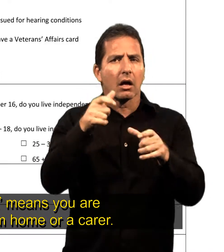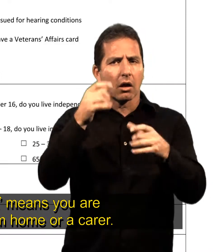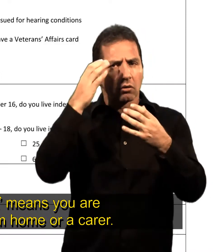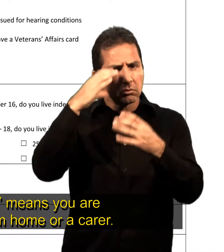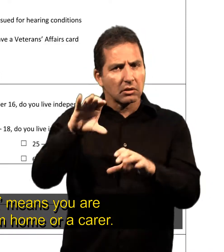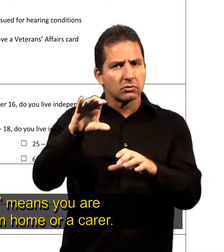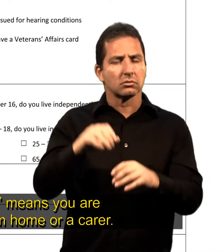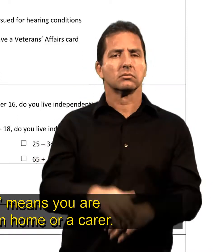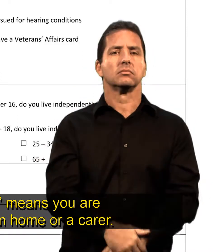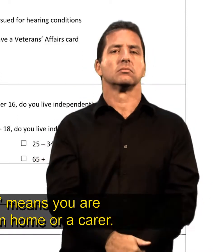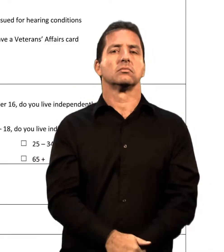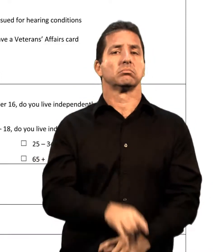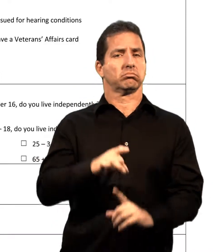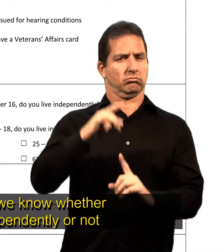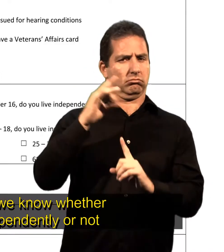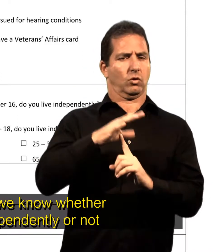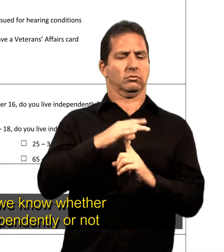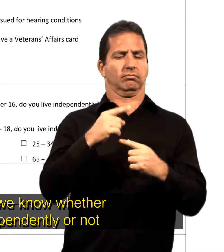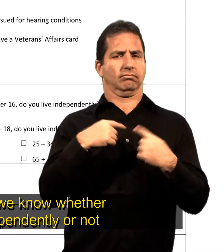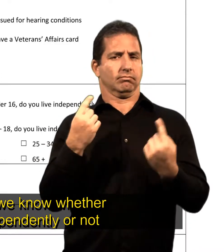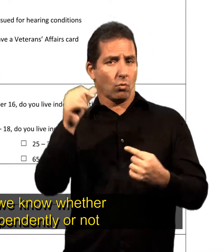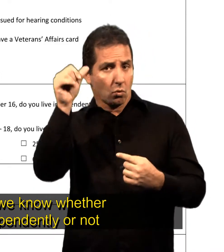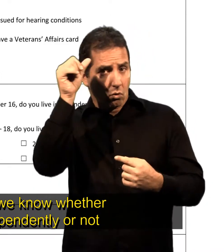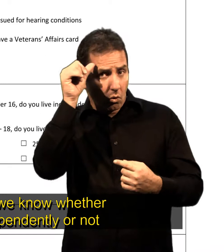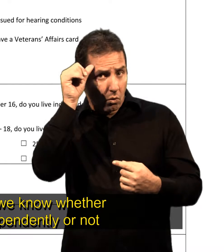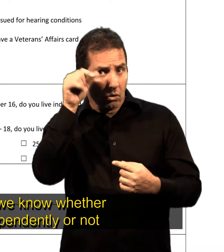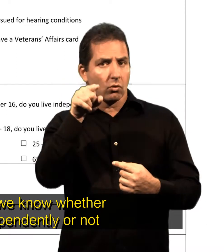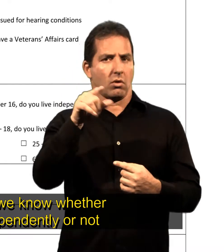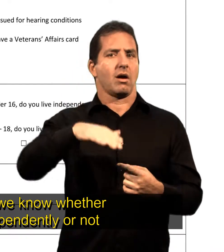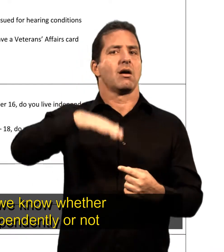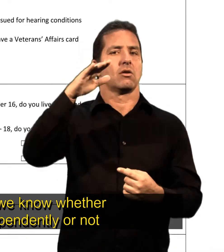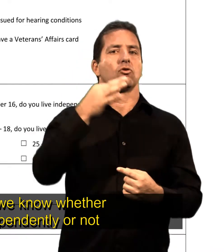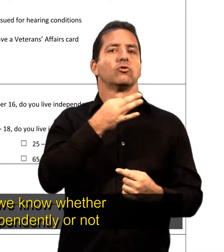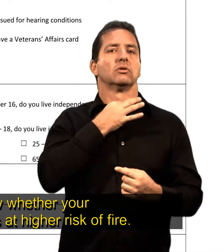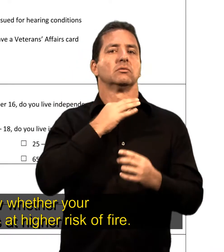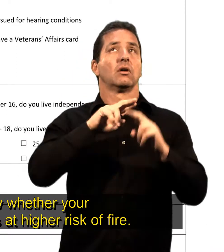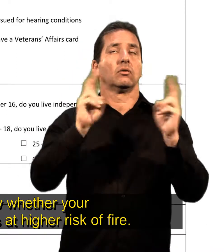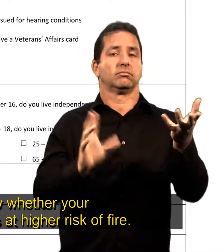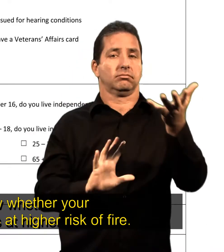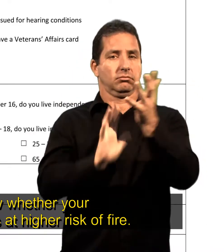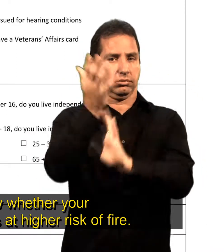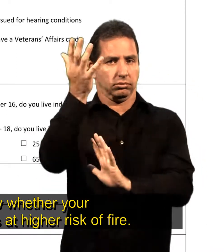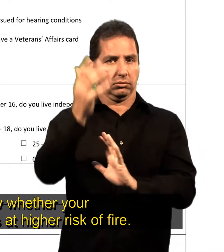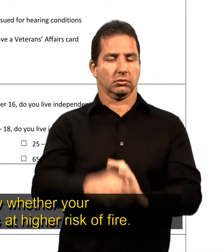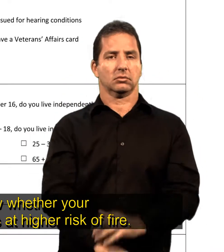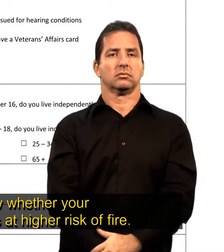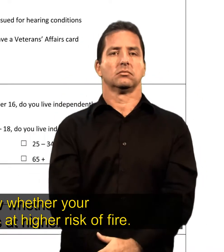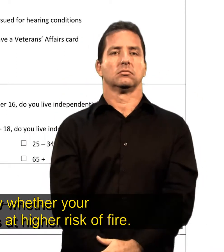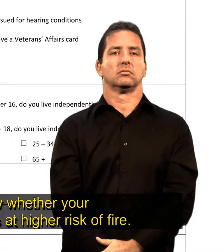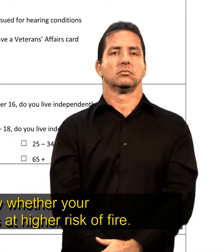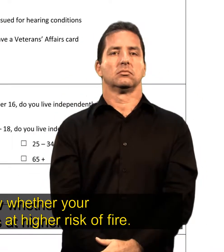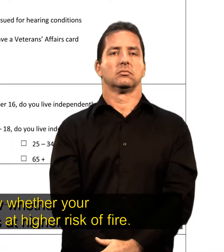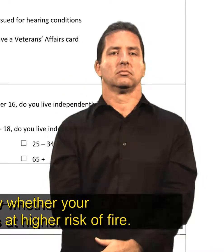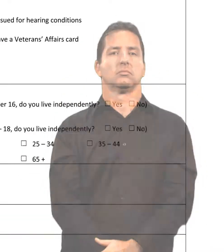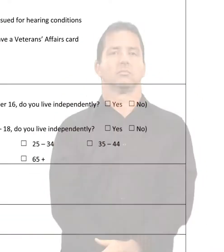or a carer. It's important we know whether you live independently or not, so we know whether your accommodation is at higher risk